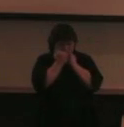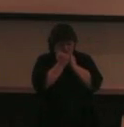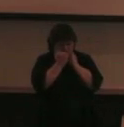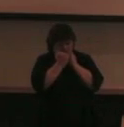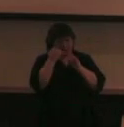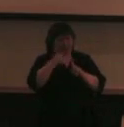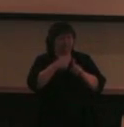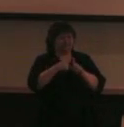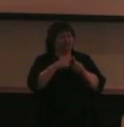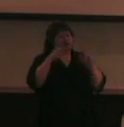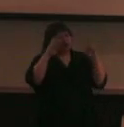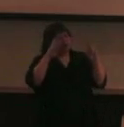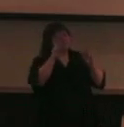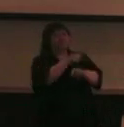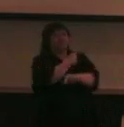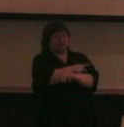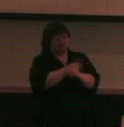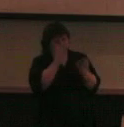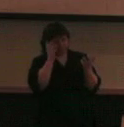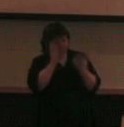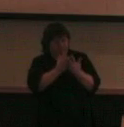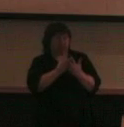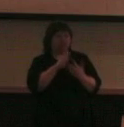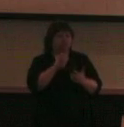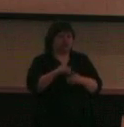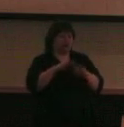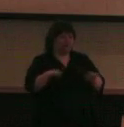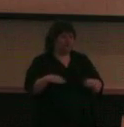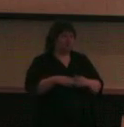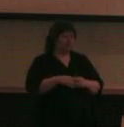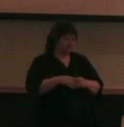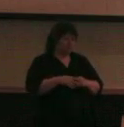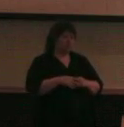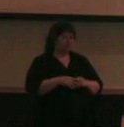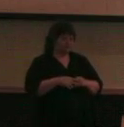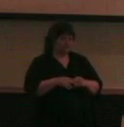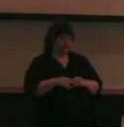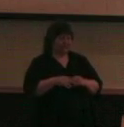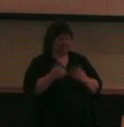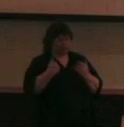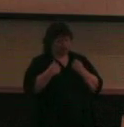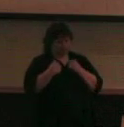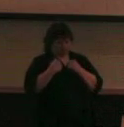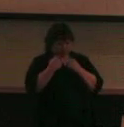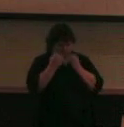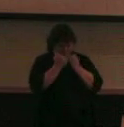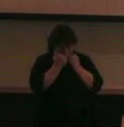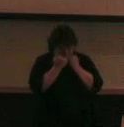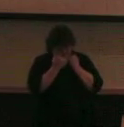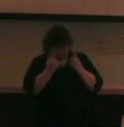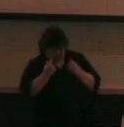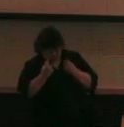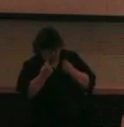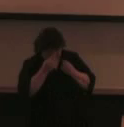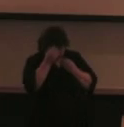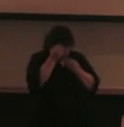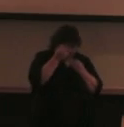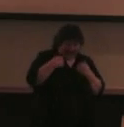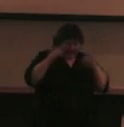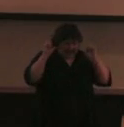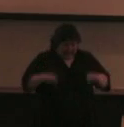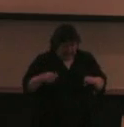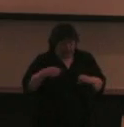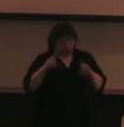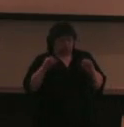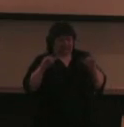Hopefully patients can get to that level. So basically they can try to coach themselves internally to think that they can